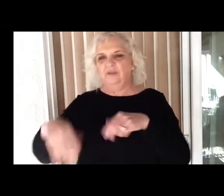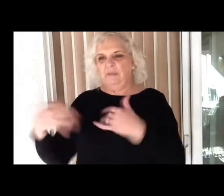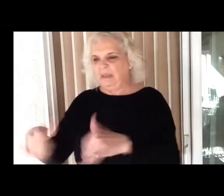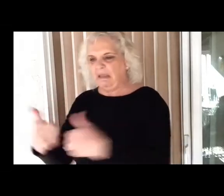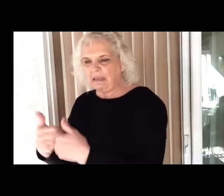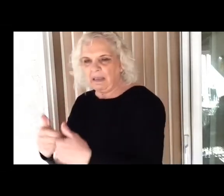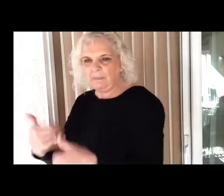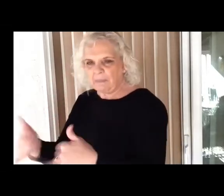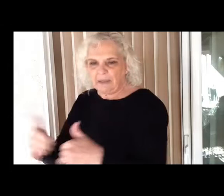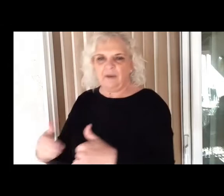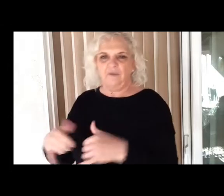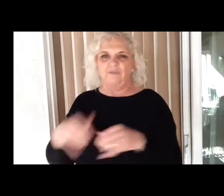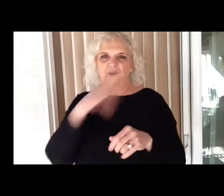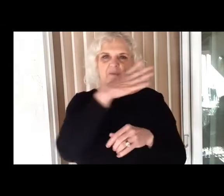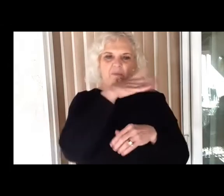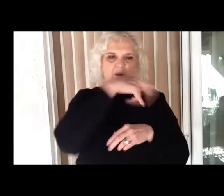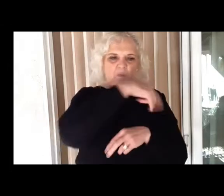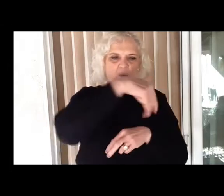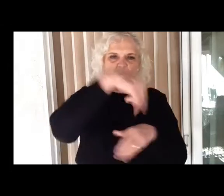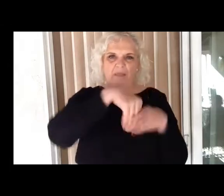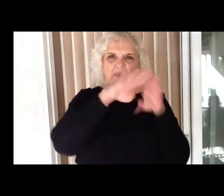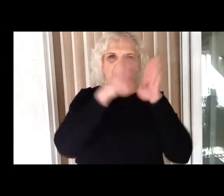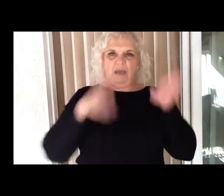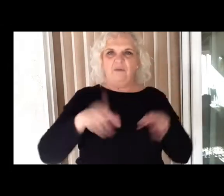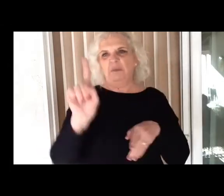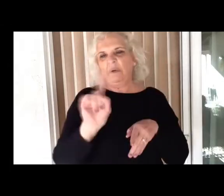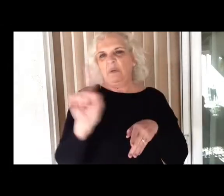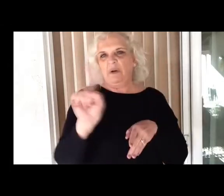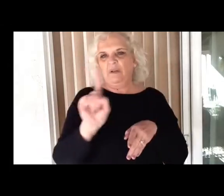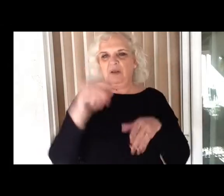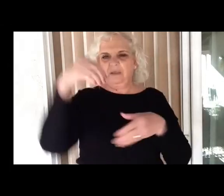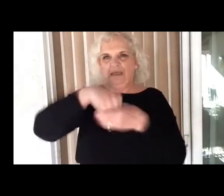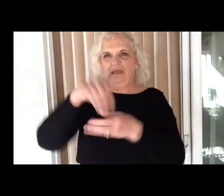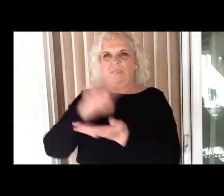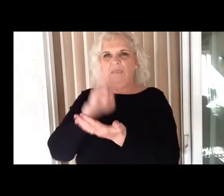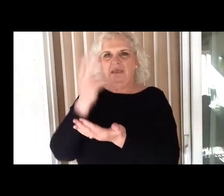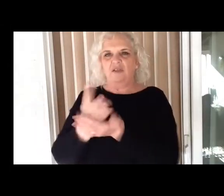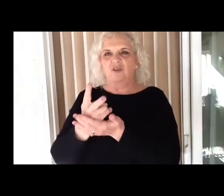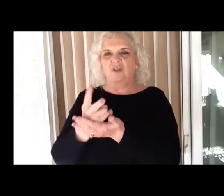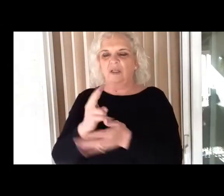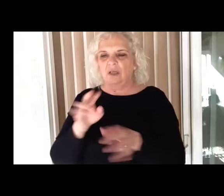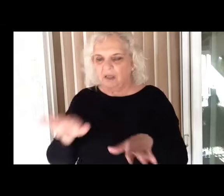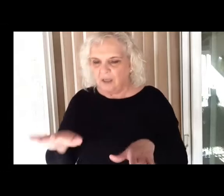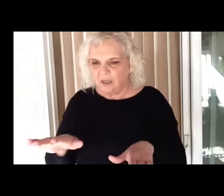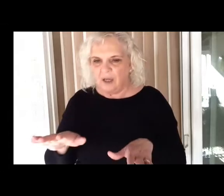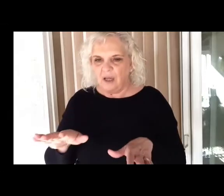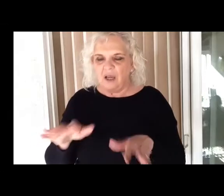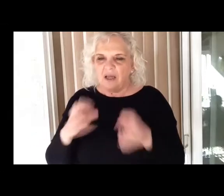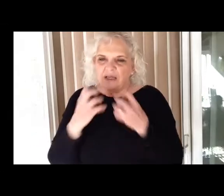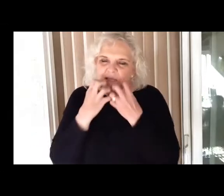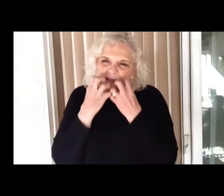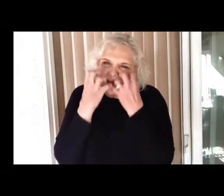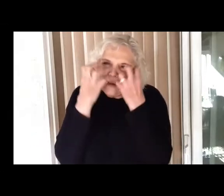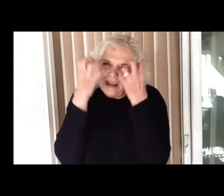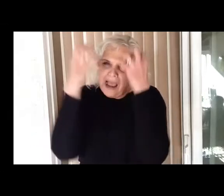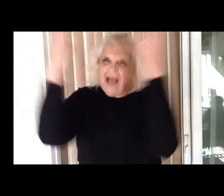o'clock, and she walked in and went up in the kitchen, and all of a sudden she let out a yell and said,